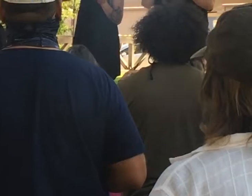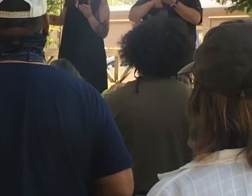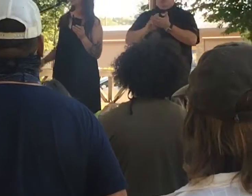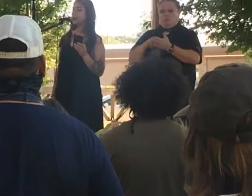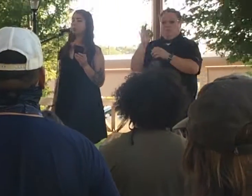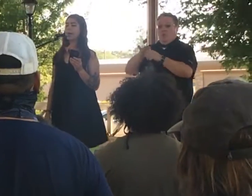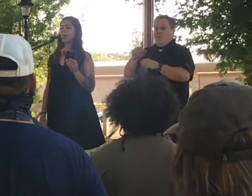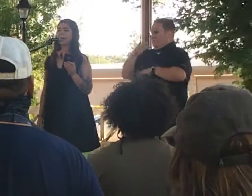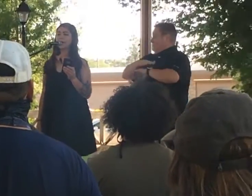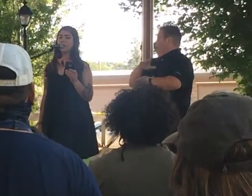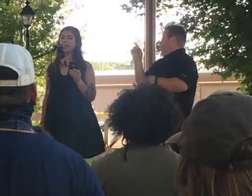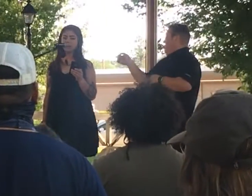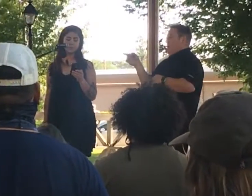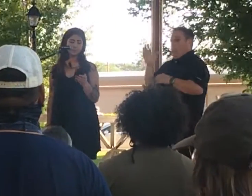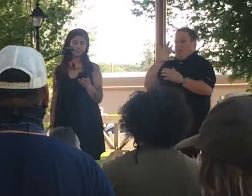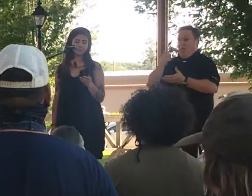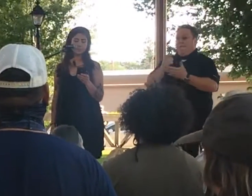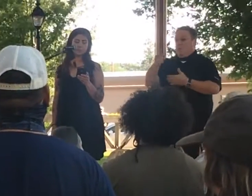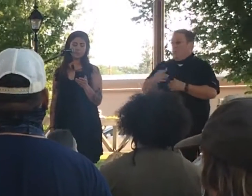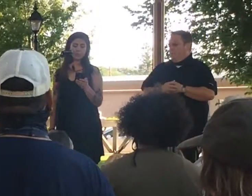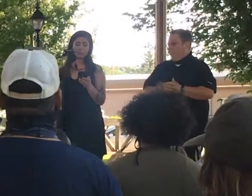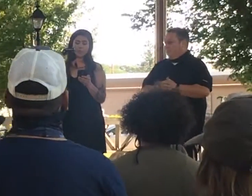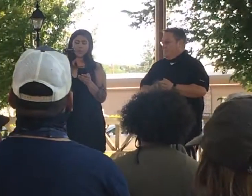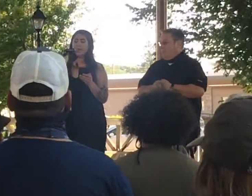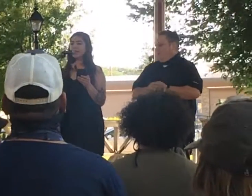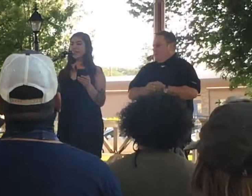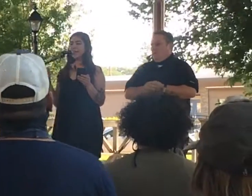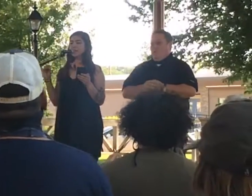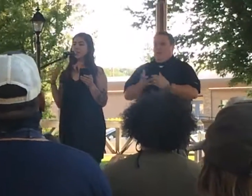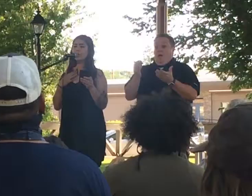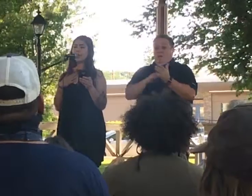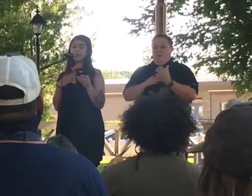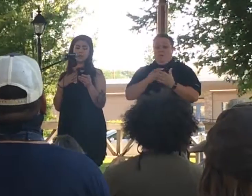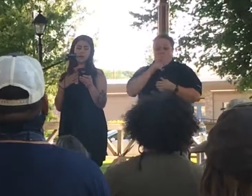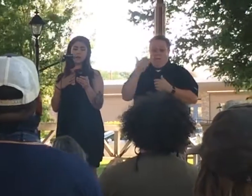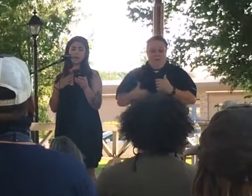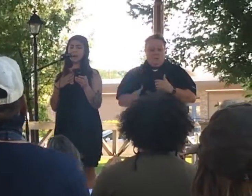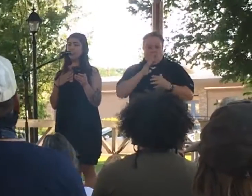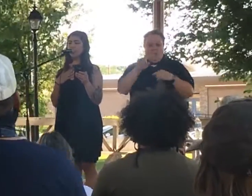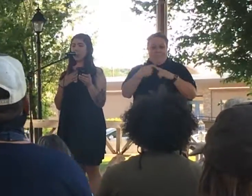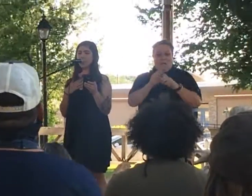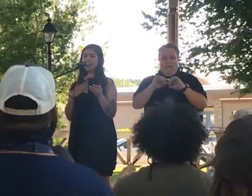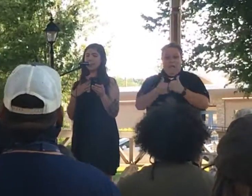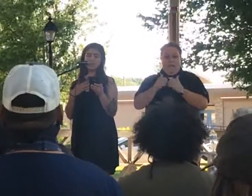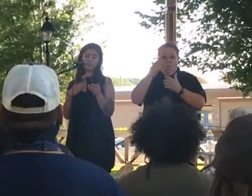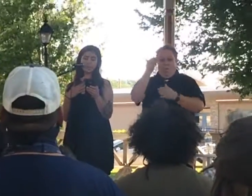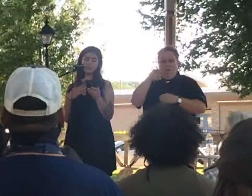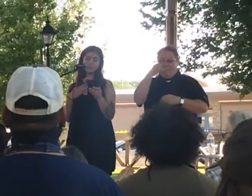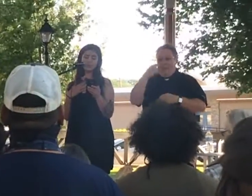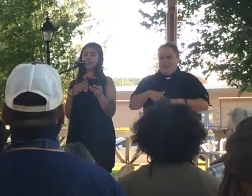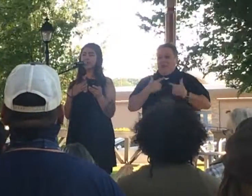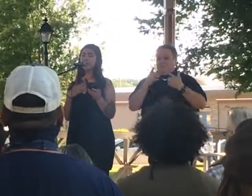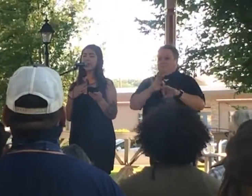vote, there's a table right here that will help you. But again, who am I to talk about how and why Black Lives